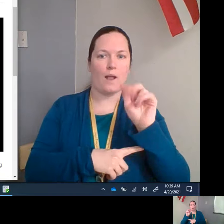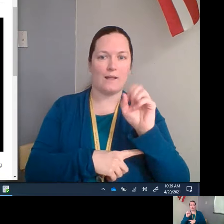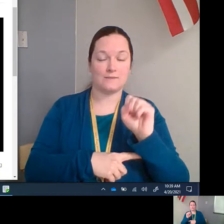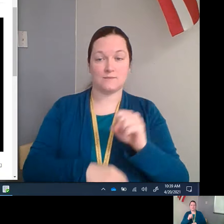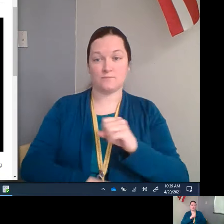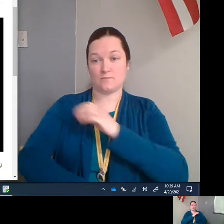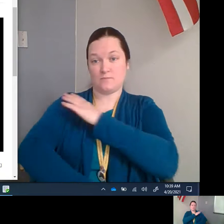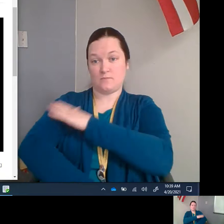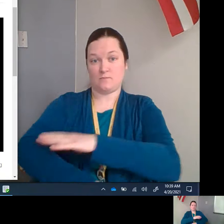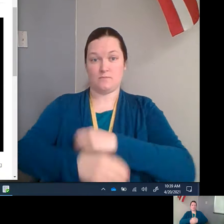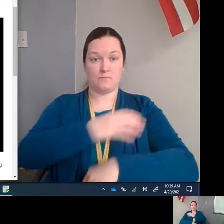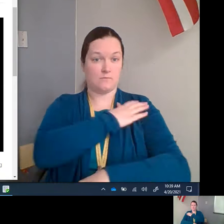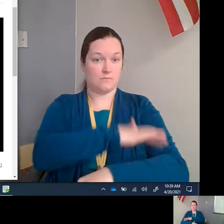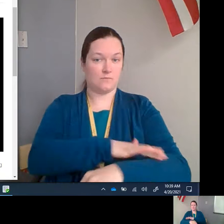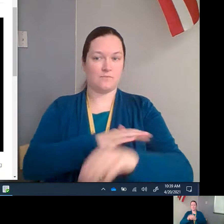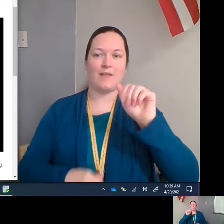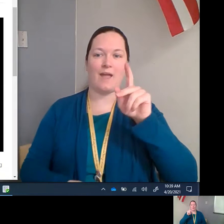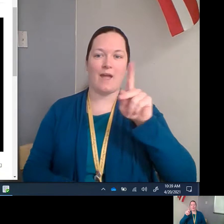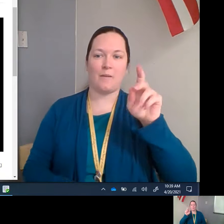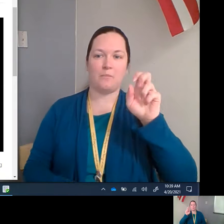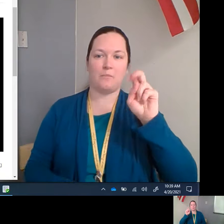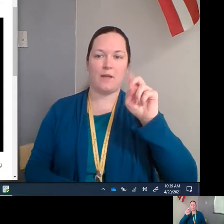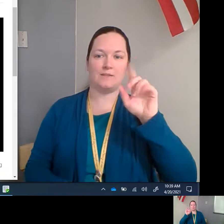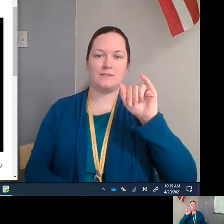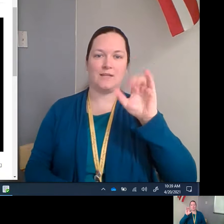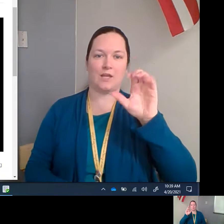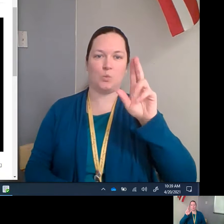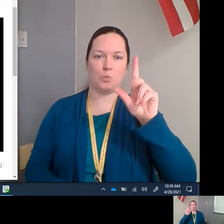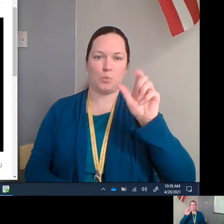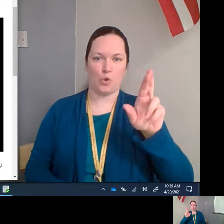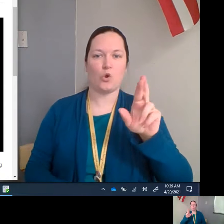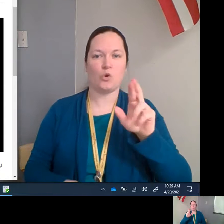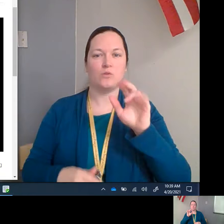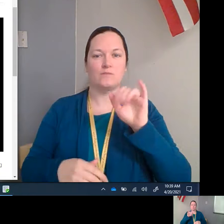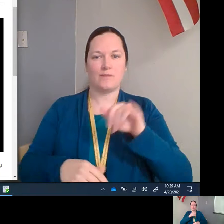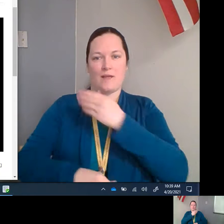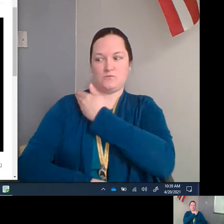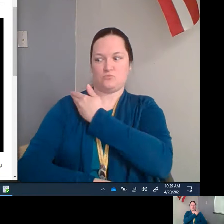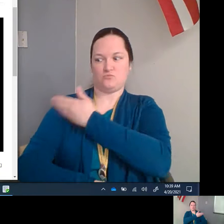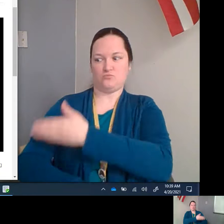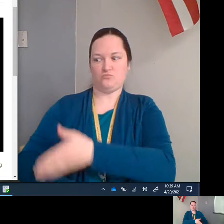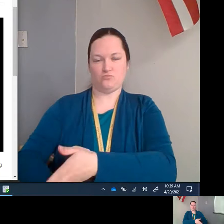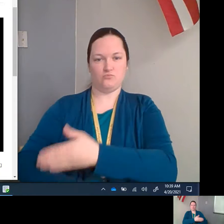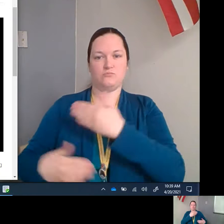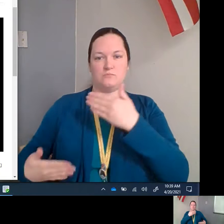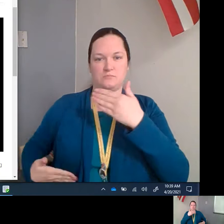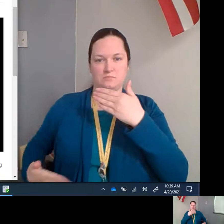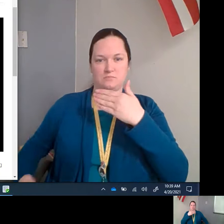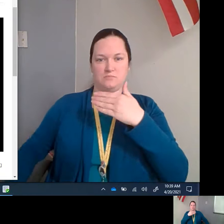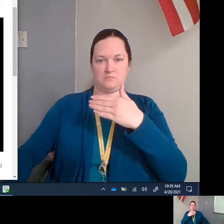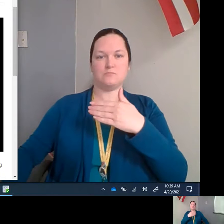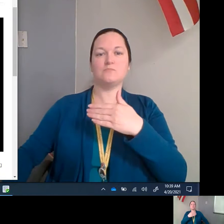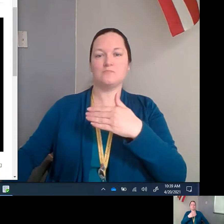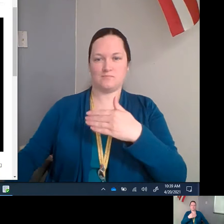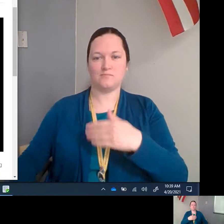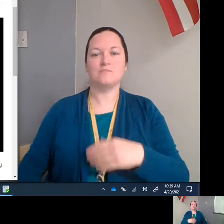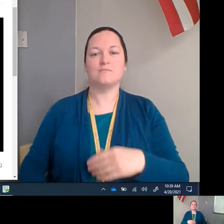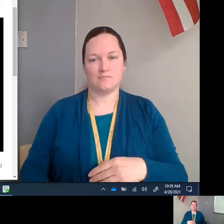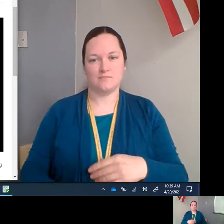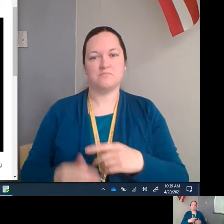appendicular skeleton. Appendicular skeleton is made up of everything pretty much out past these joints. And so that's going to be, your hip, your